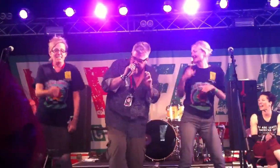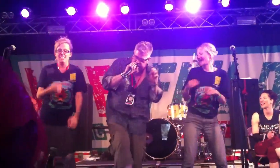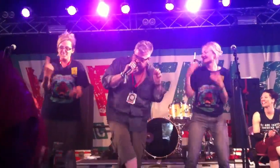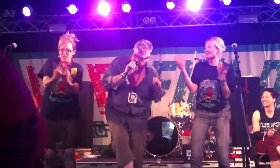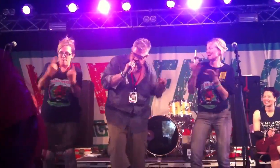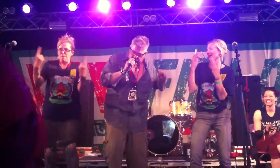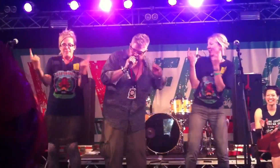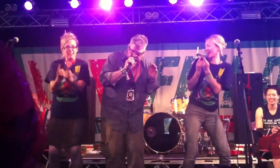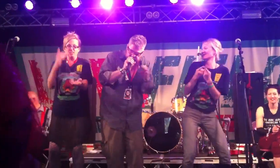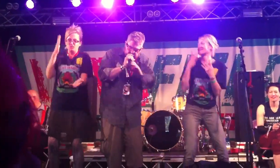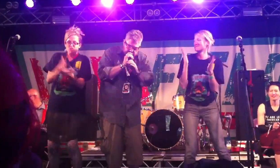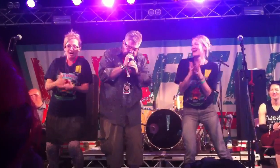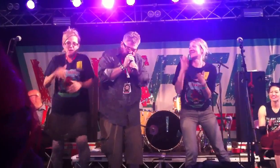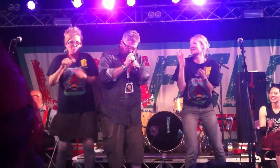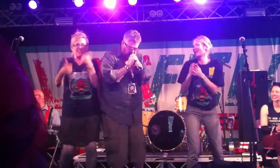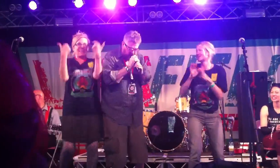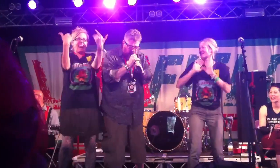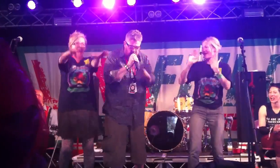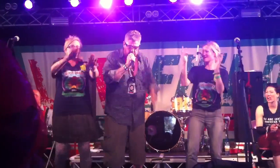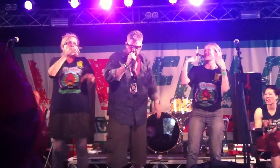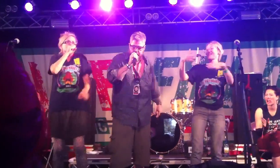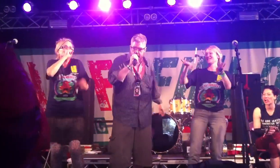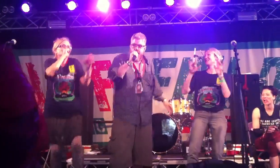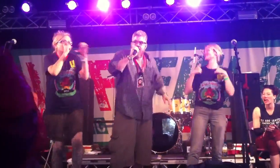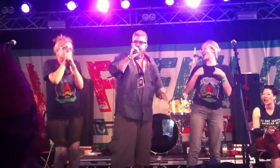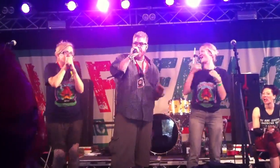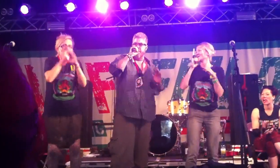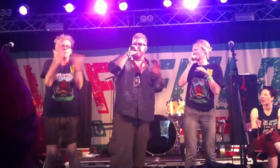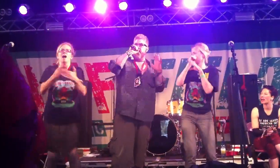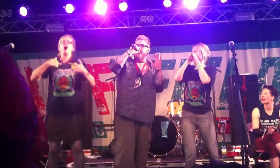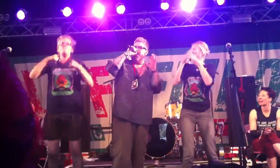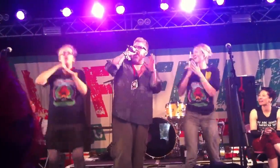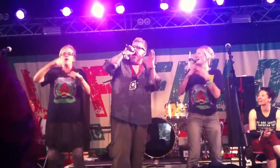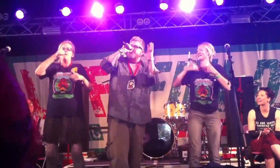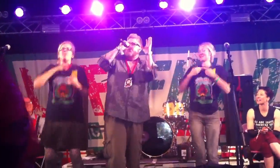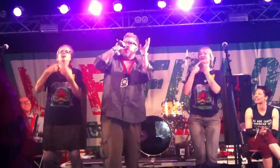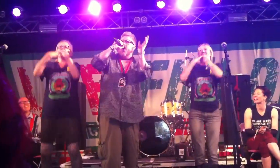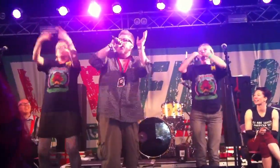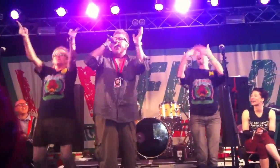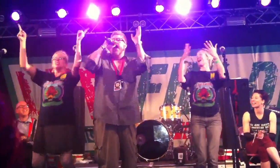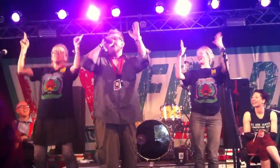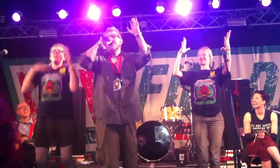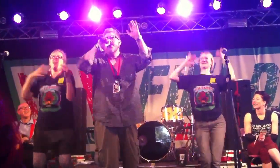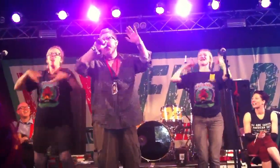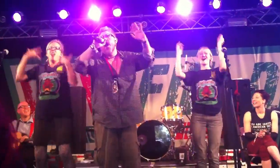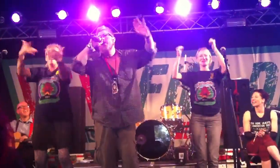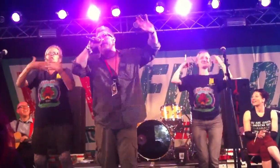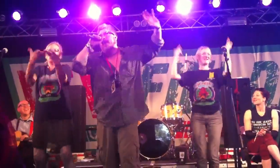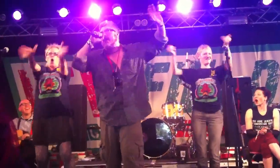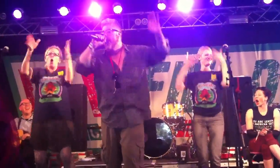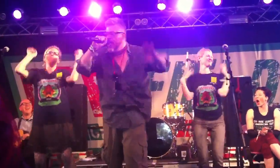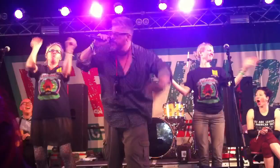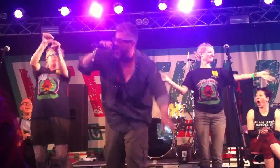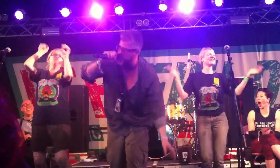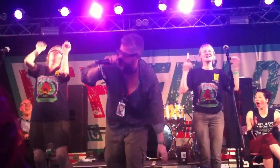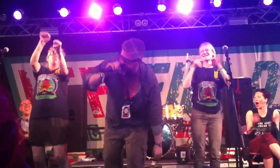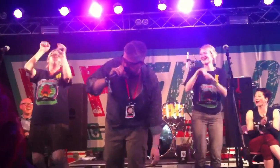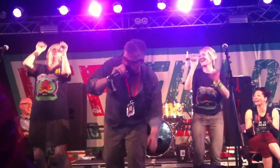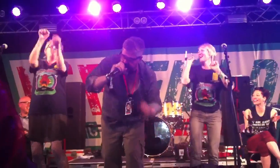some things are really best left unspoken, but I prefer me livestock out in the open.